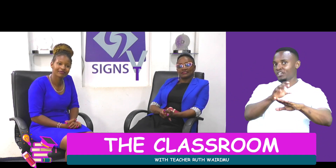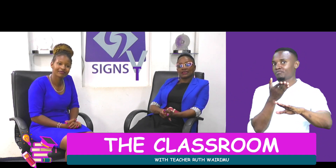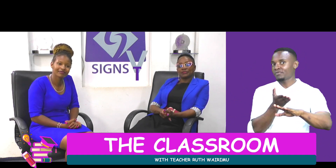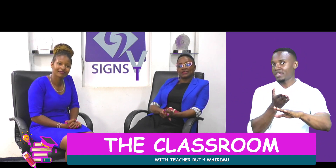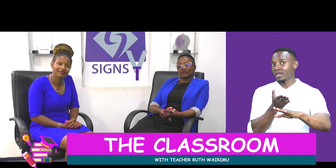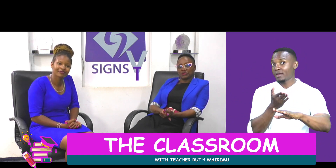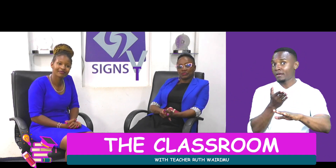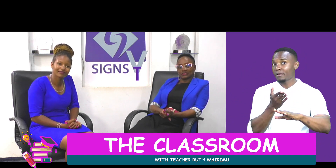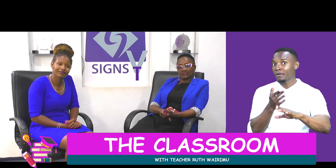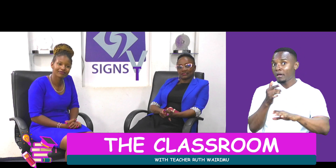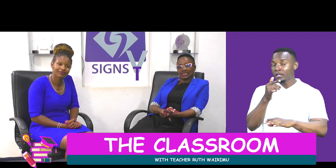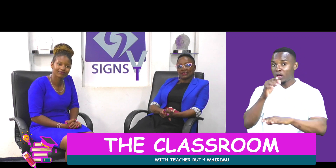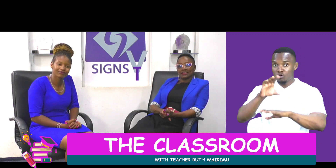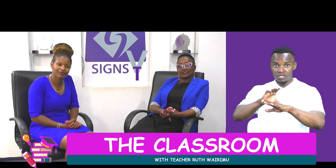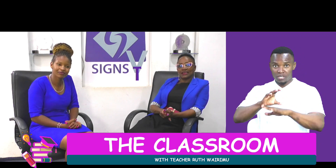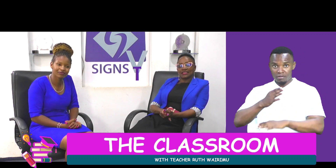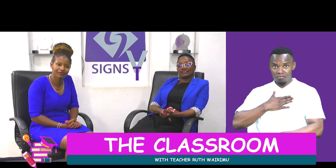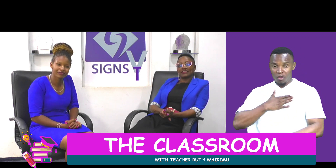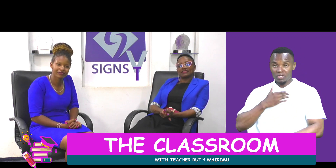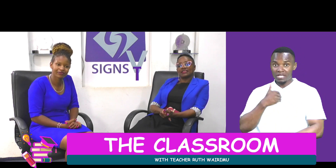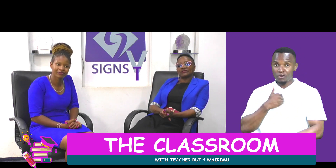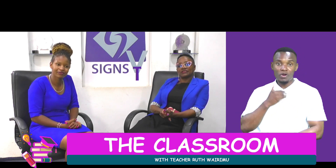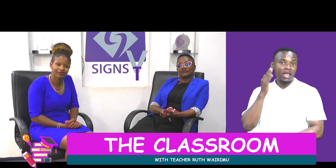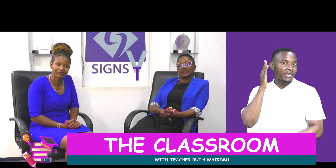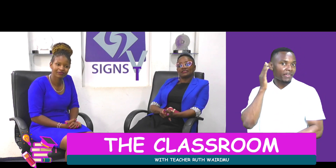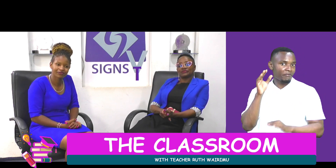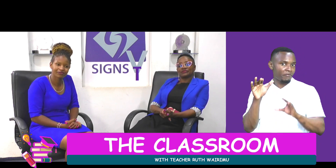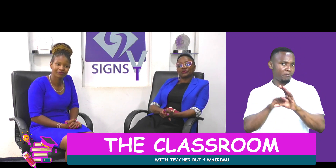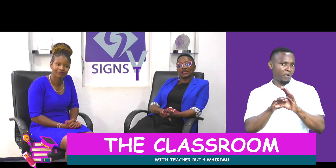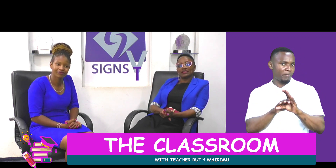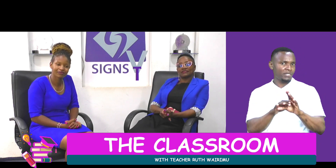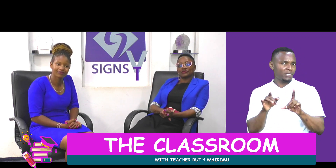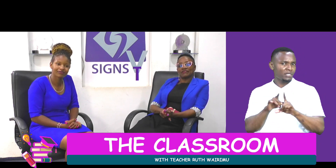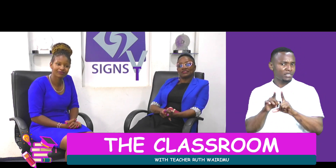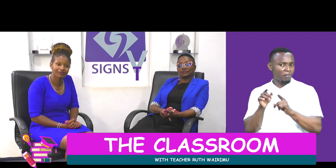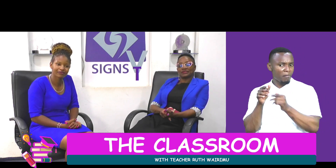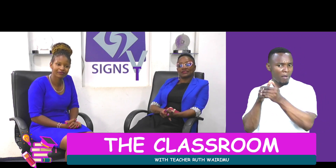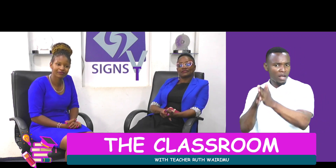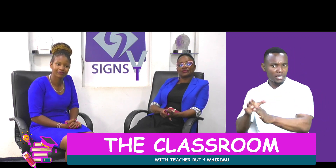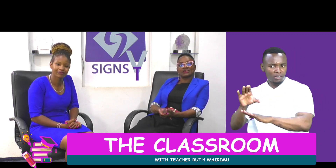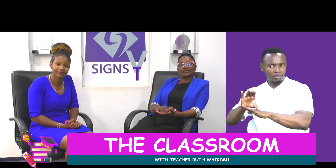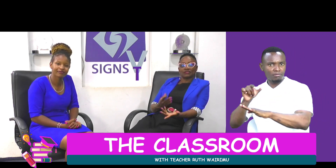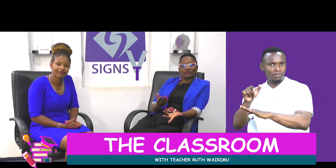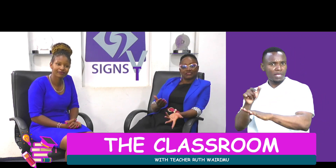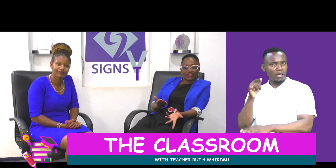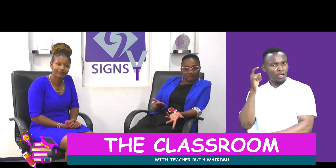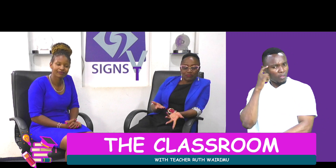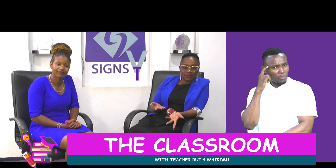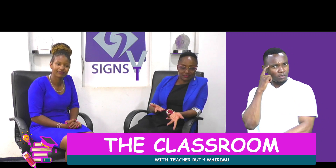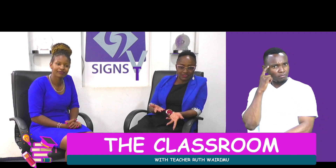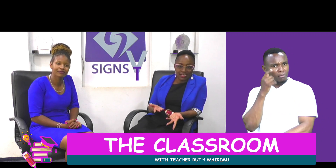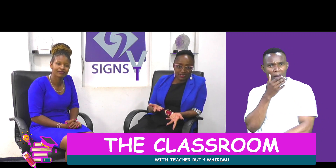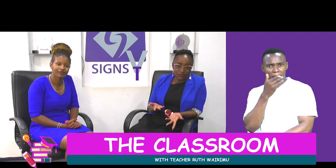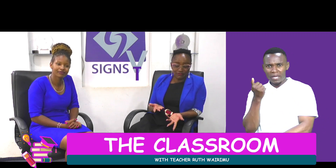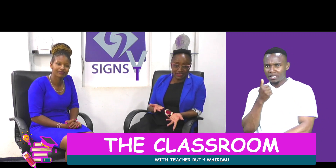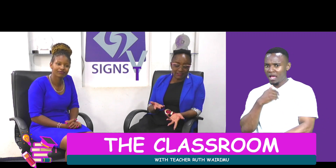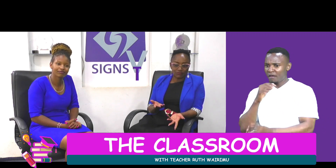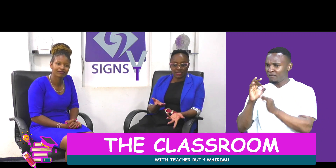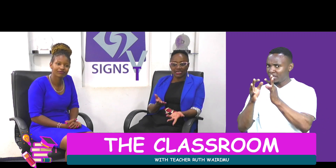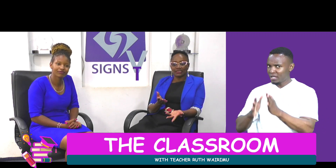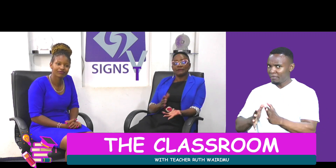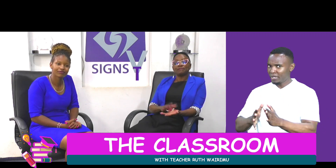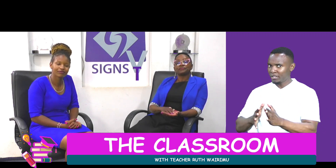had some deaf members, and the church leadership felt it was wise to have interpreters so that those deaf members don't